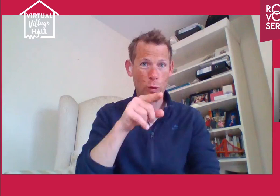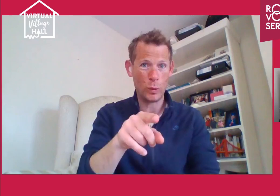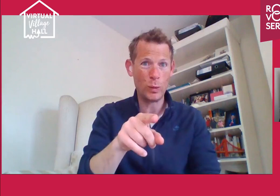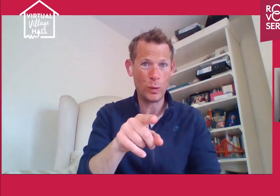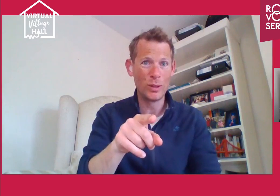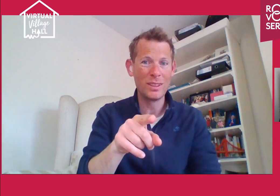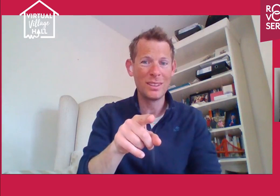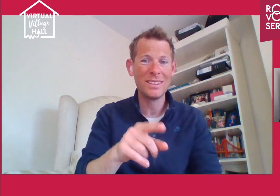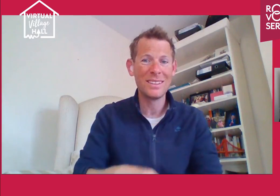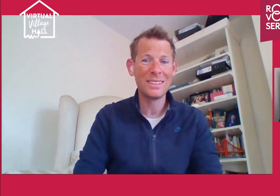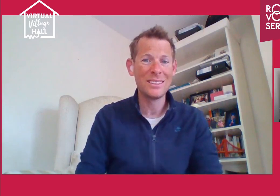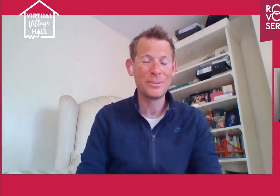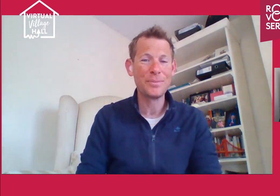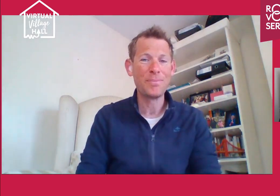It's a really good learning experience for you.